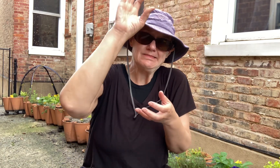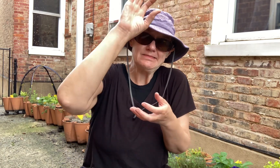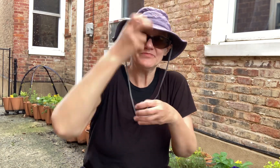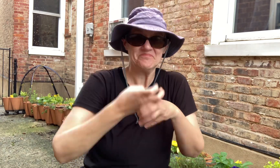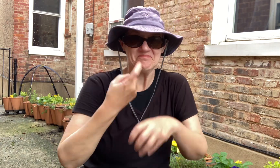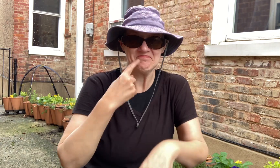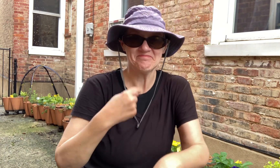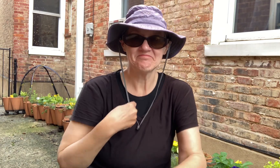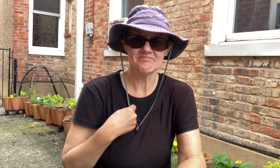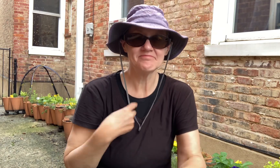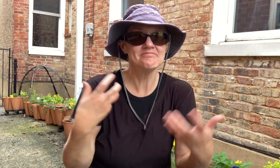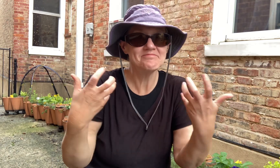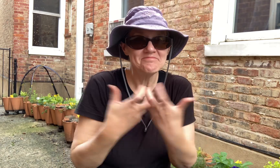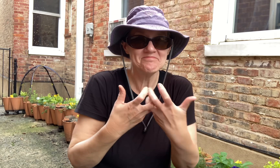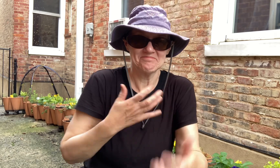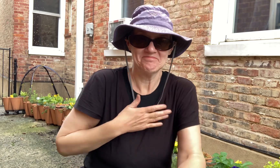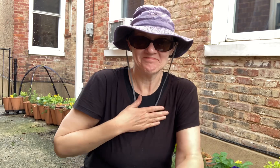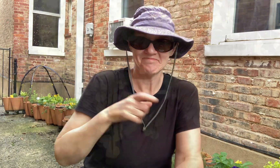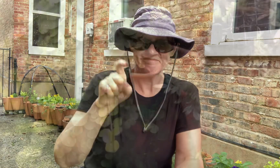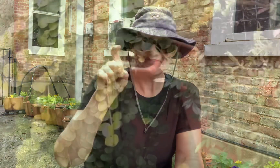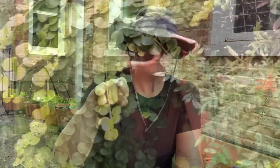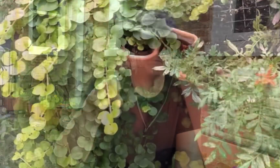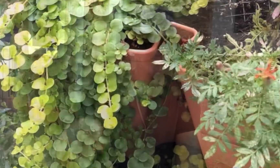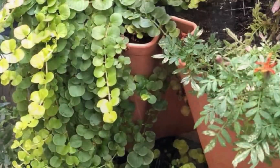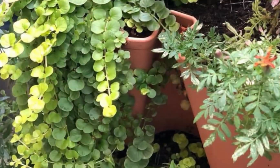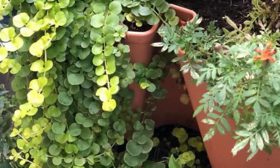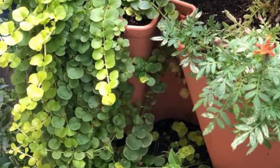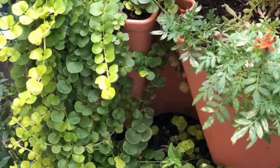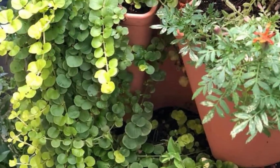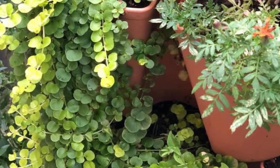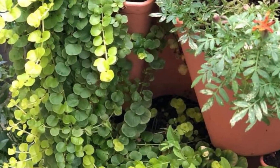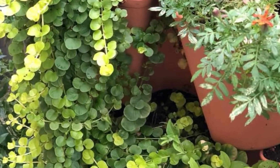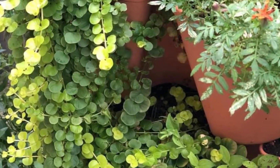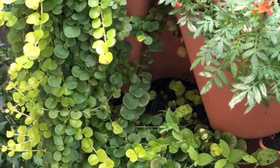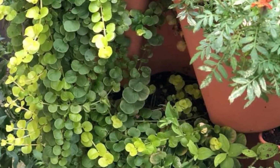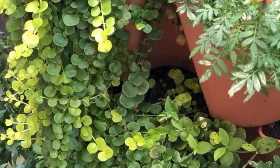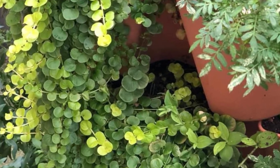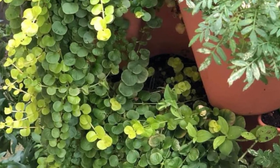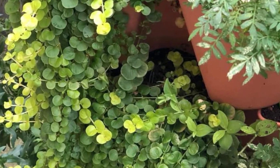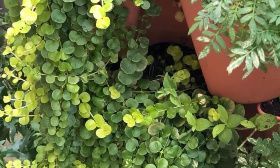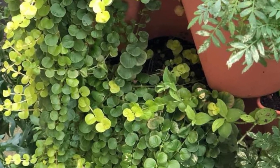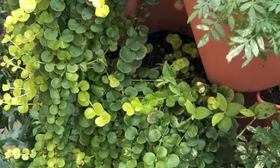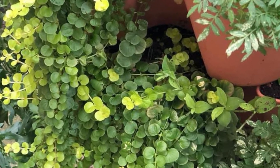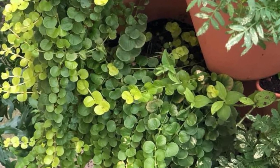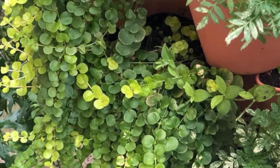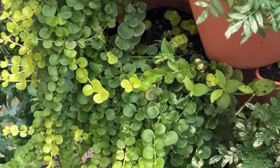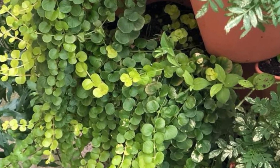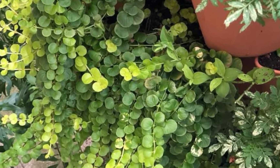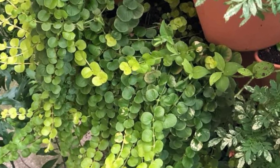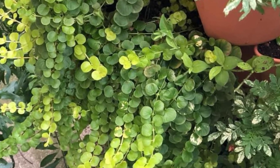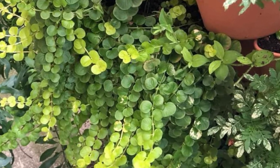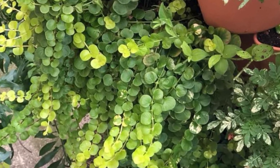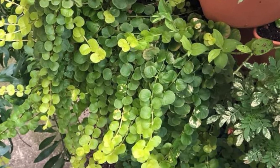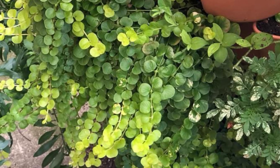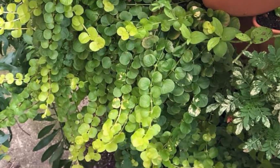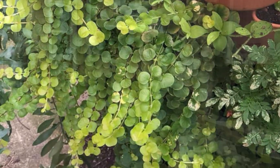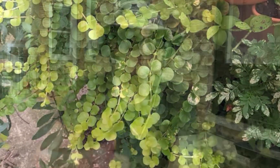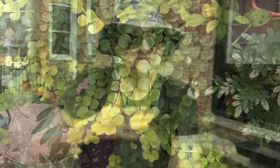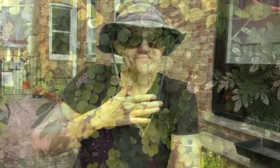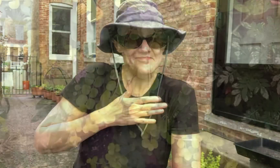5 and 6 tiers, it's harder on my arthritis. I modified them to match my needs.